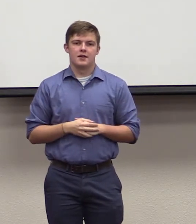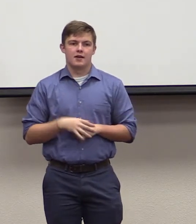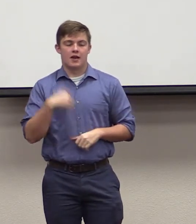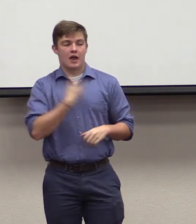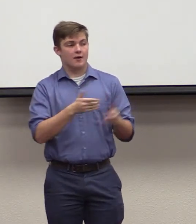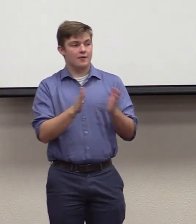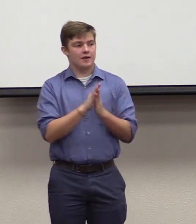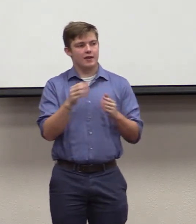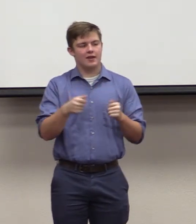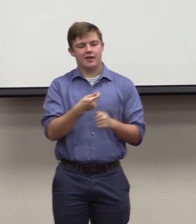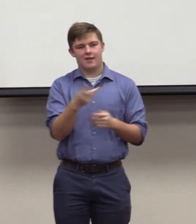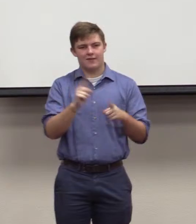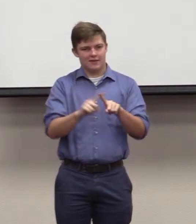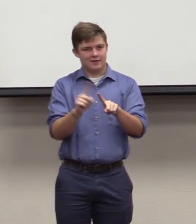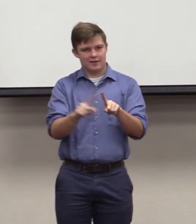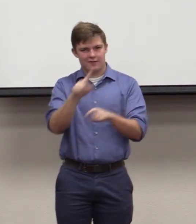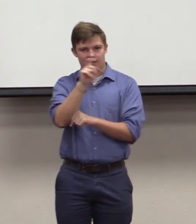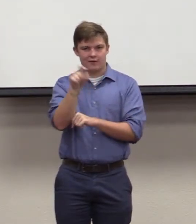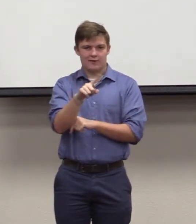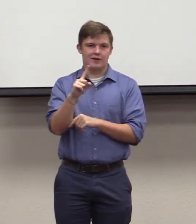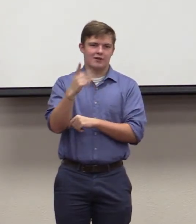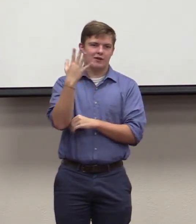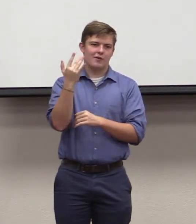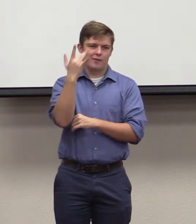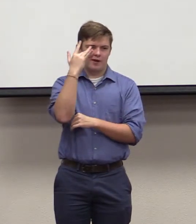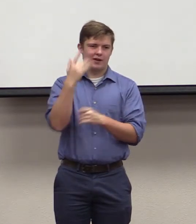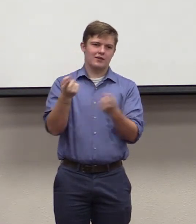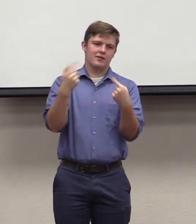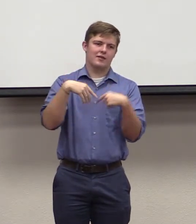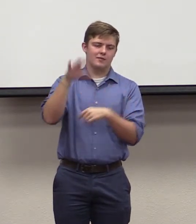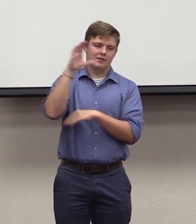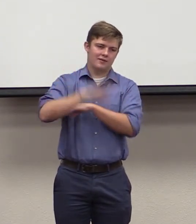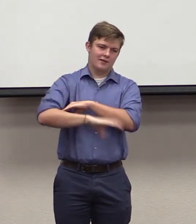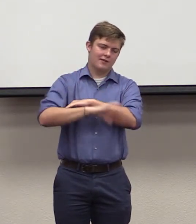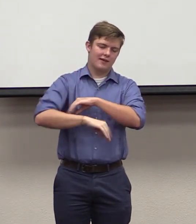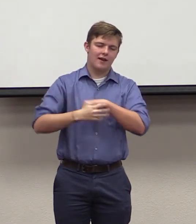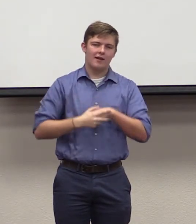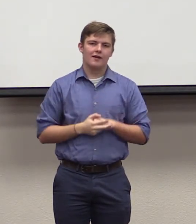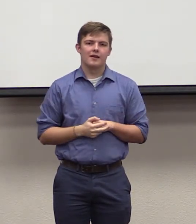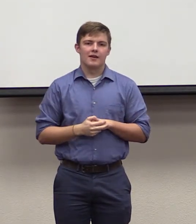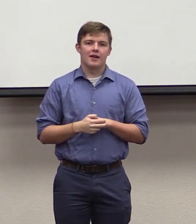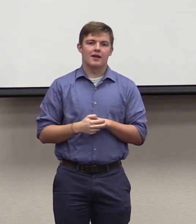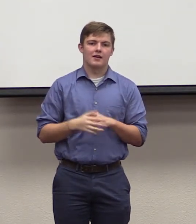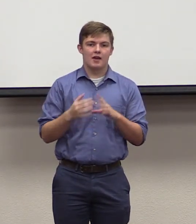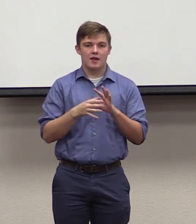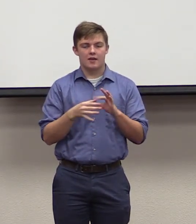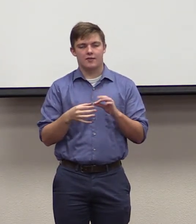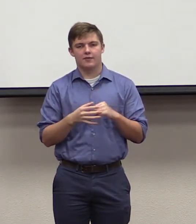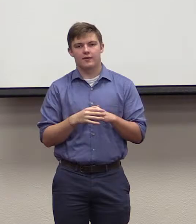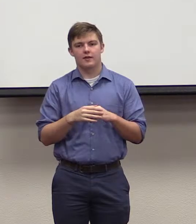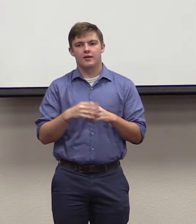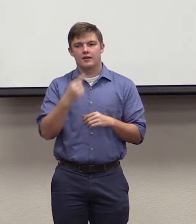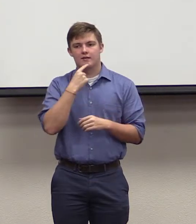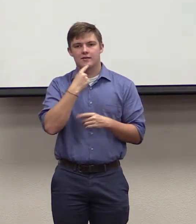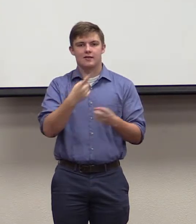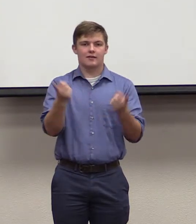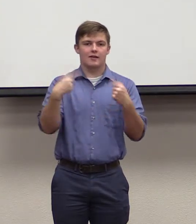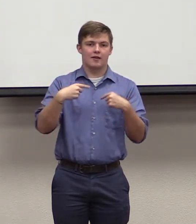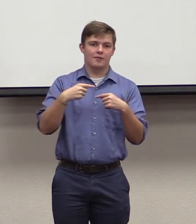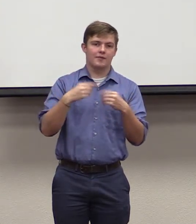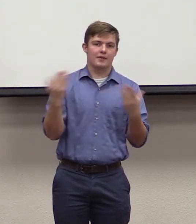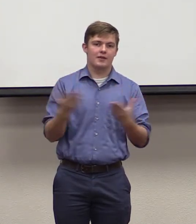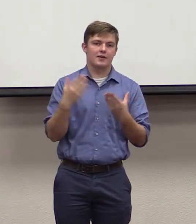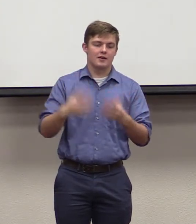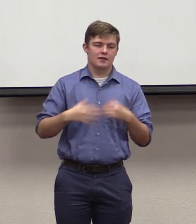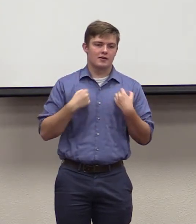We asked a couple of different questions about that. Why'd you come to Sunset? And he mentions that he came here to strengthen his knowledge in the